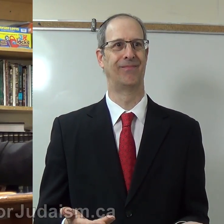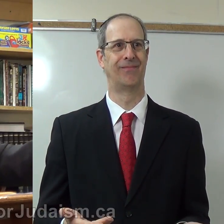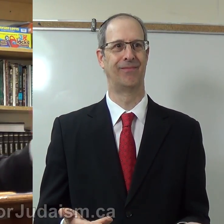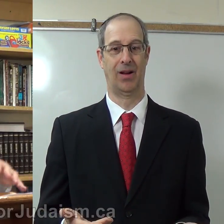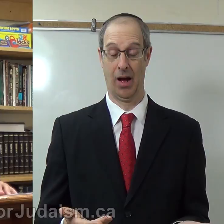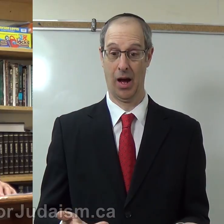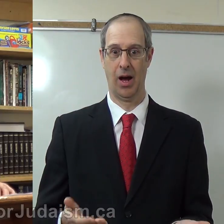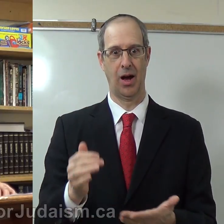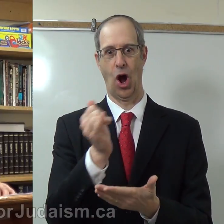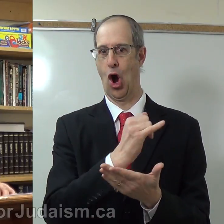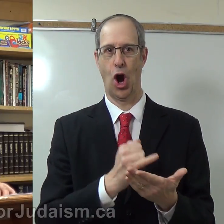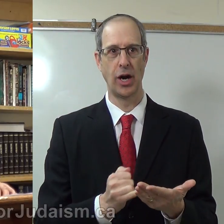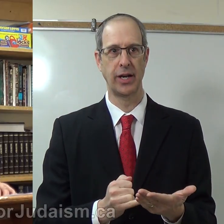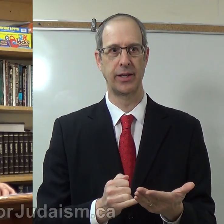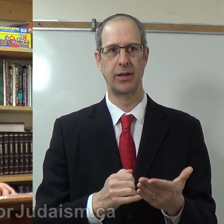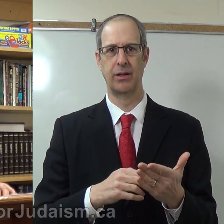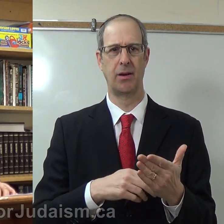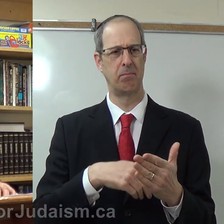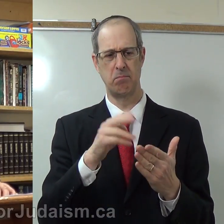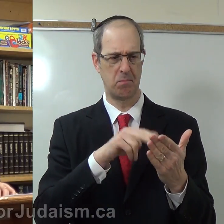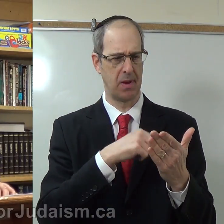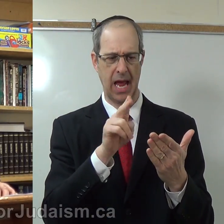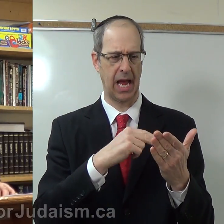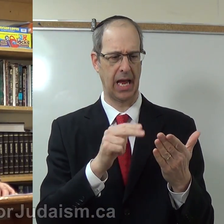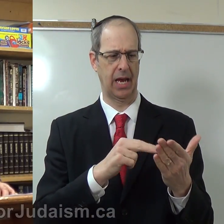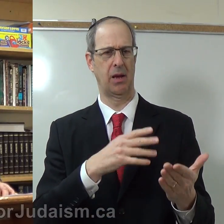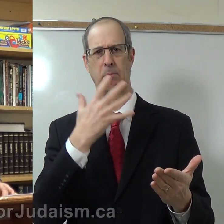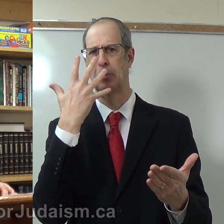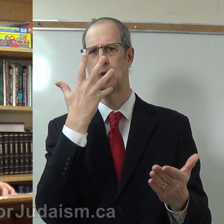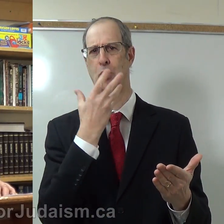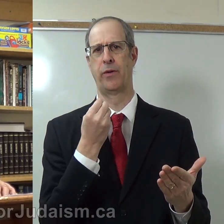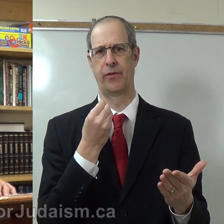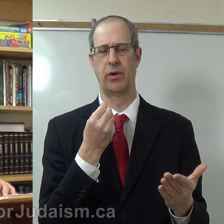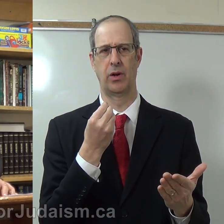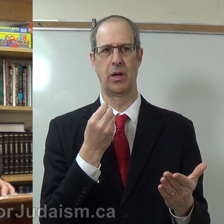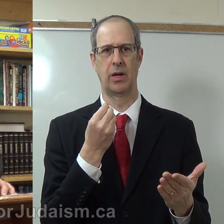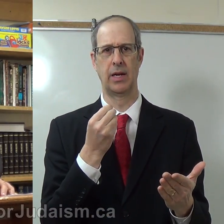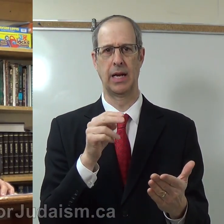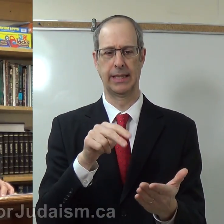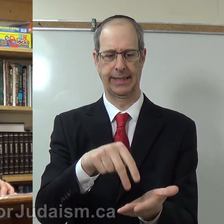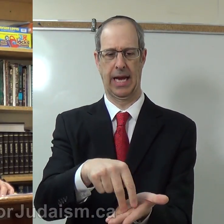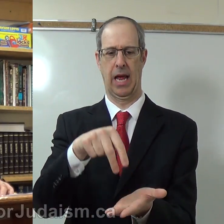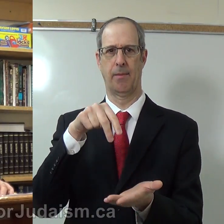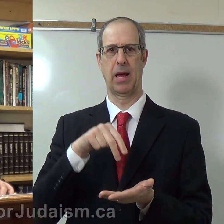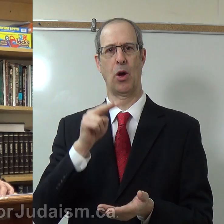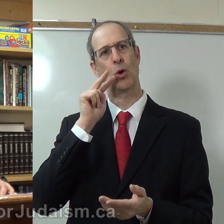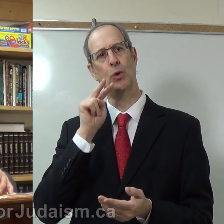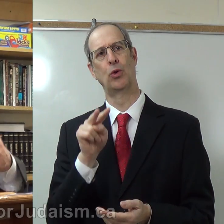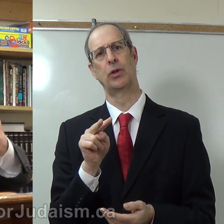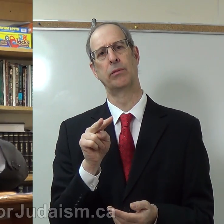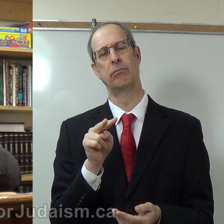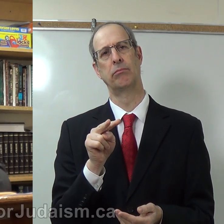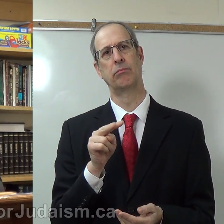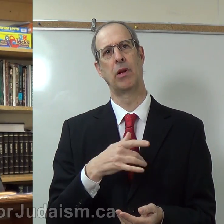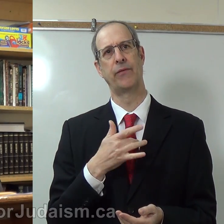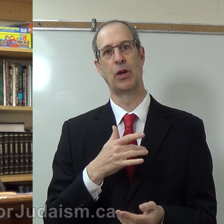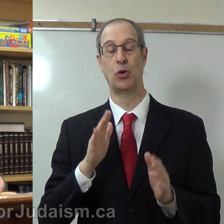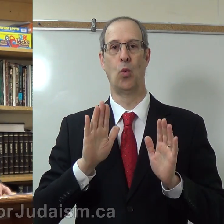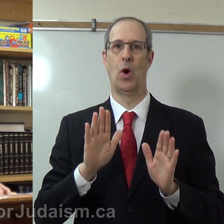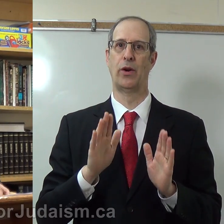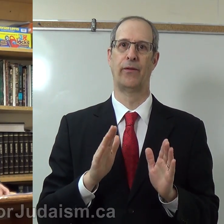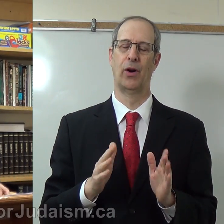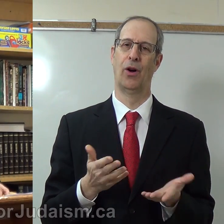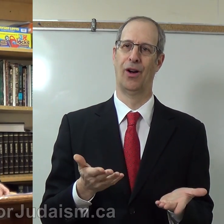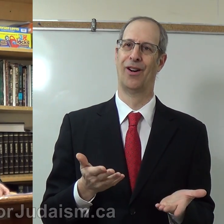artist, who paints a beautiful picture, steps back and looks at it, and feels wonderful.